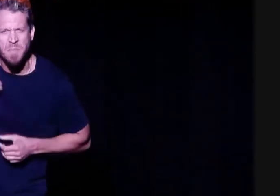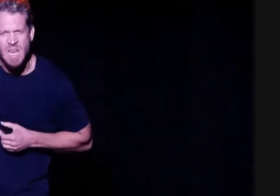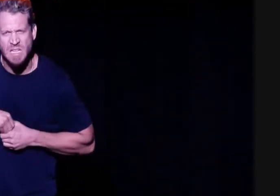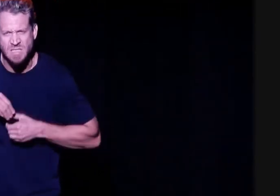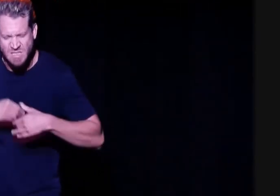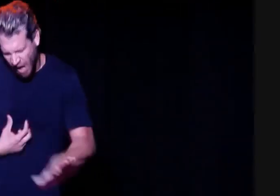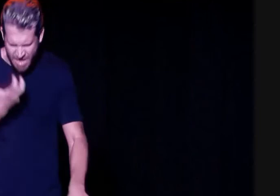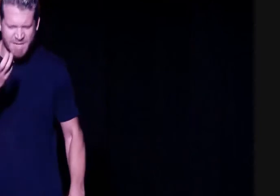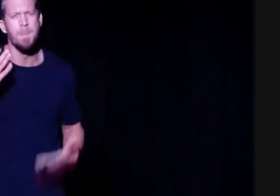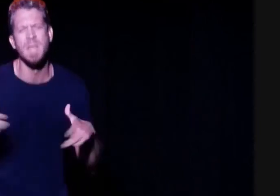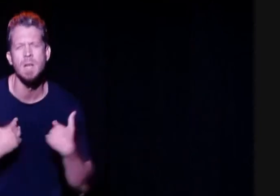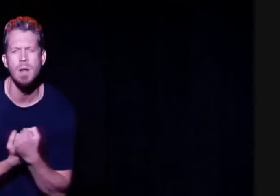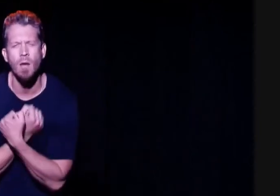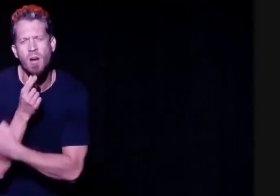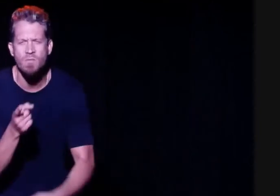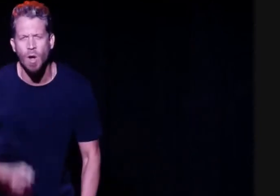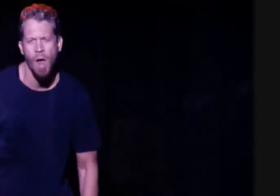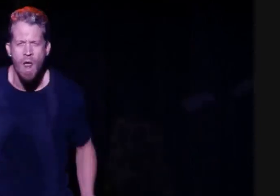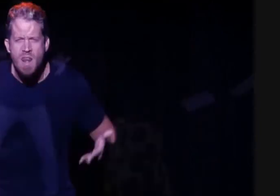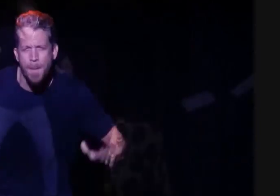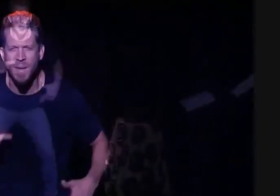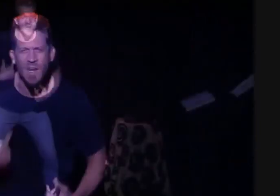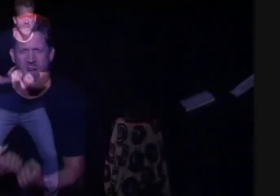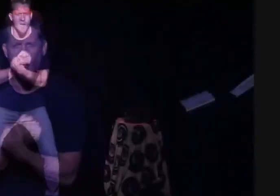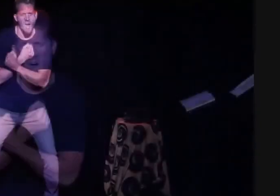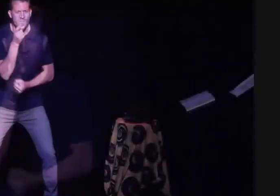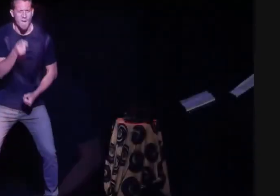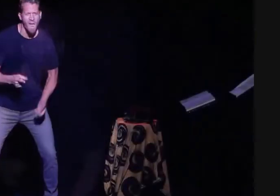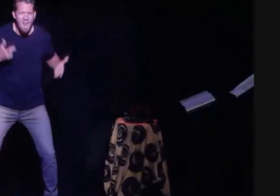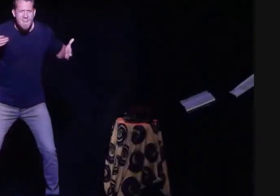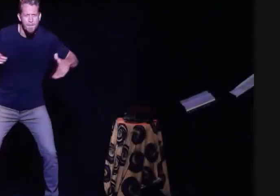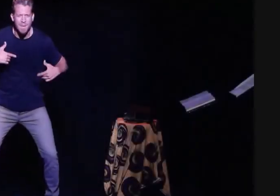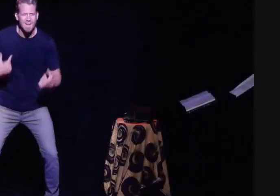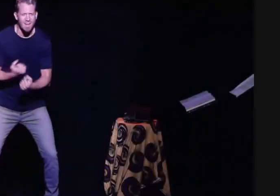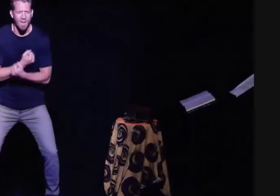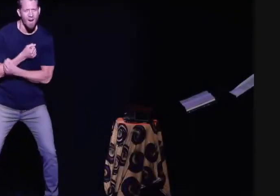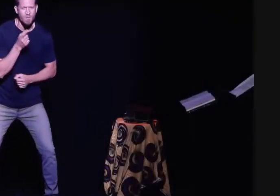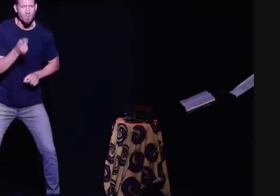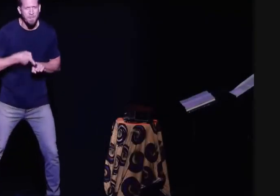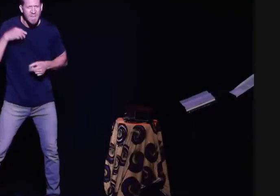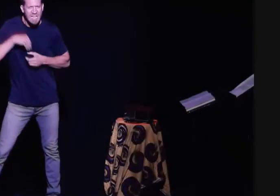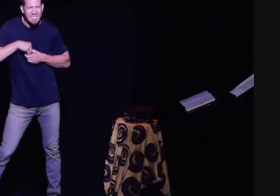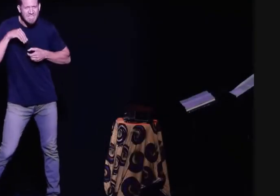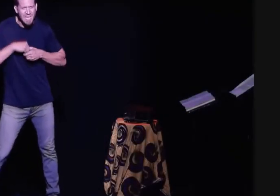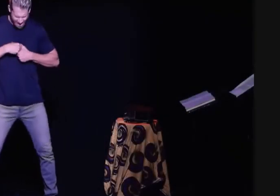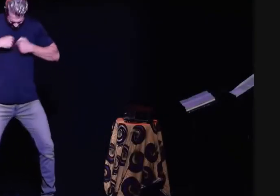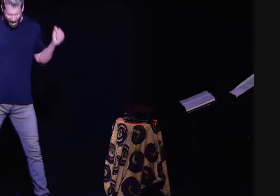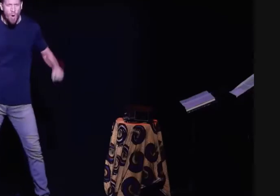Let me love you from the inside out.